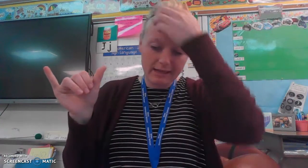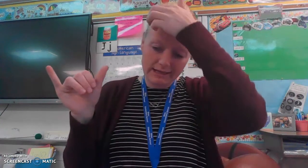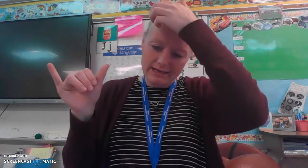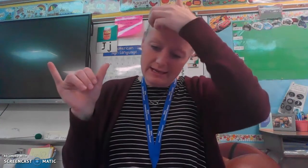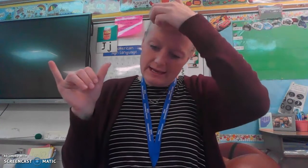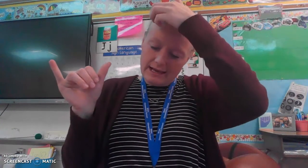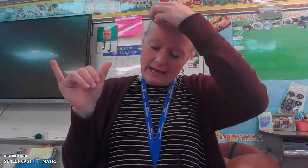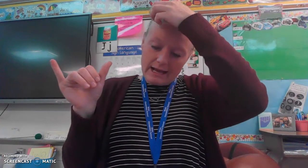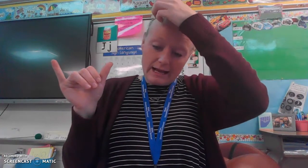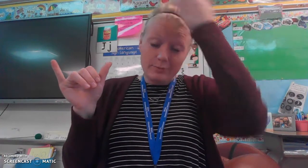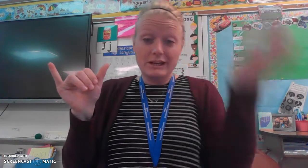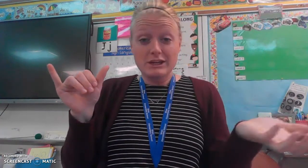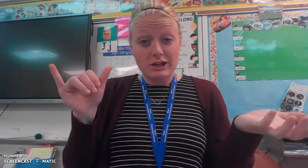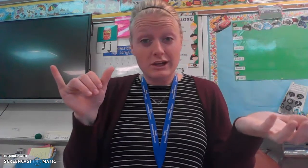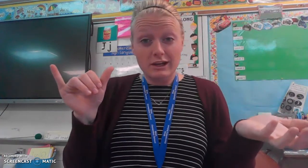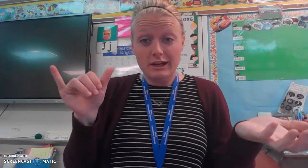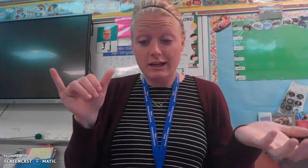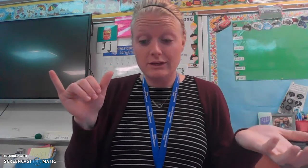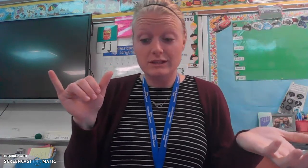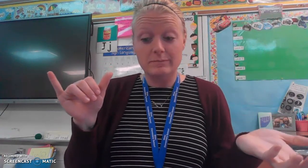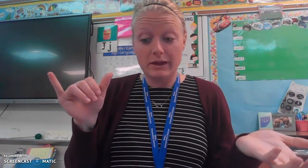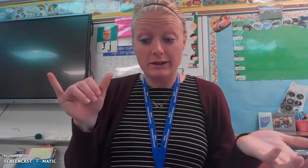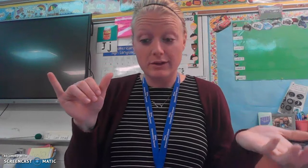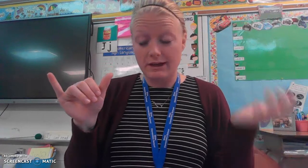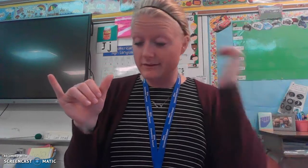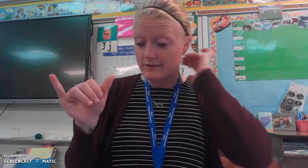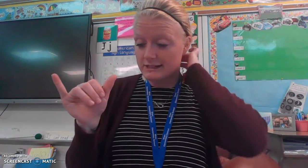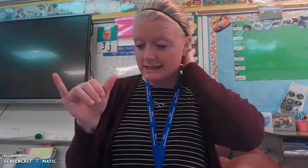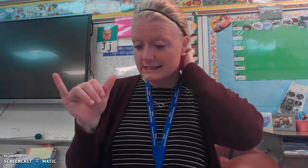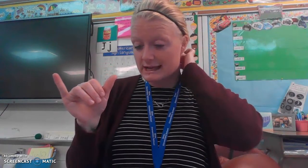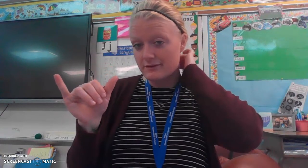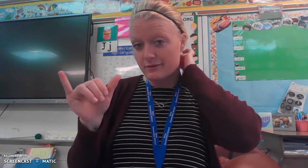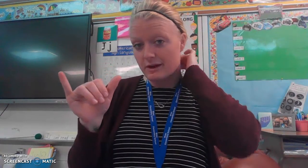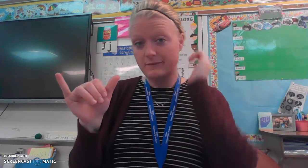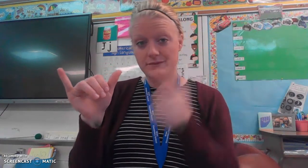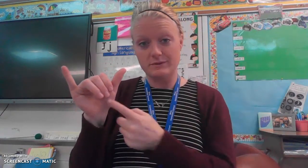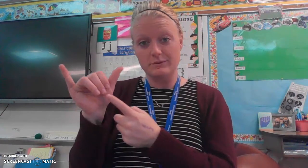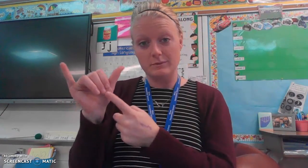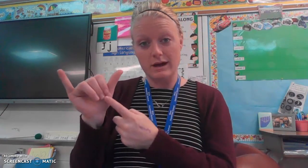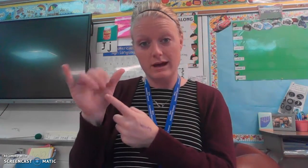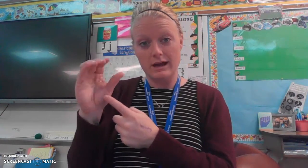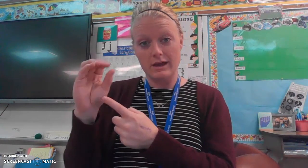Y, I'm pretty sure you just spell yoga. I've never seen a sign for it. So we'll